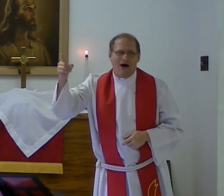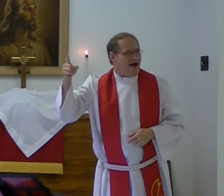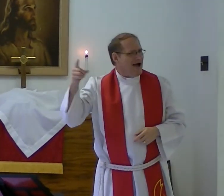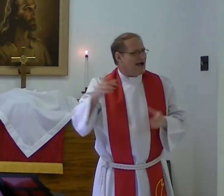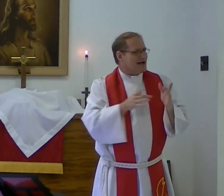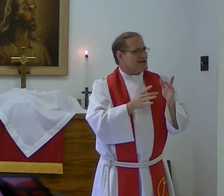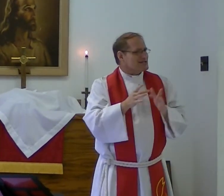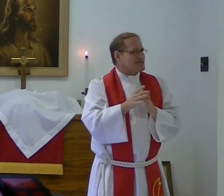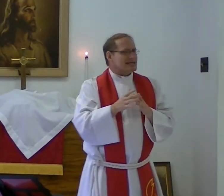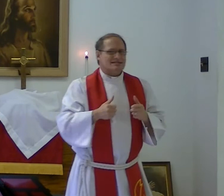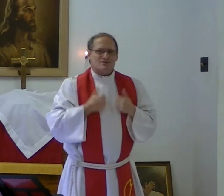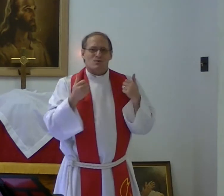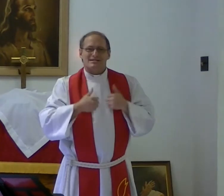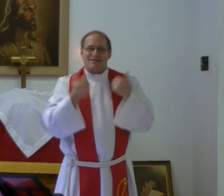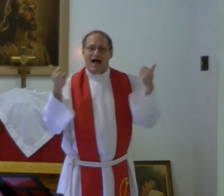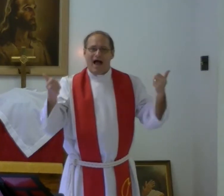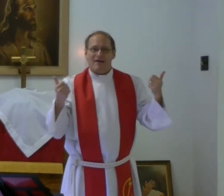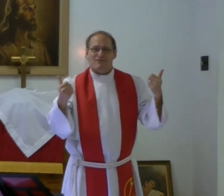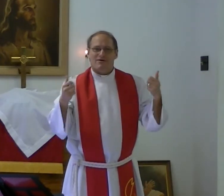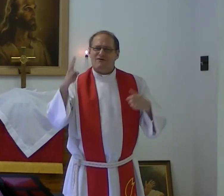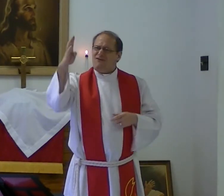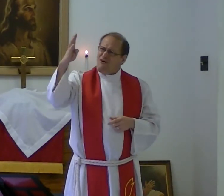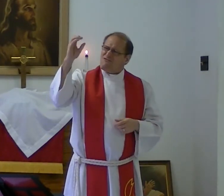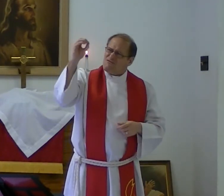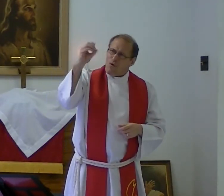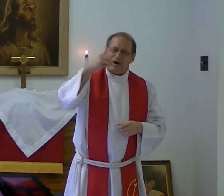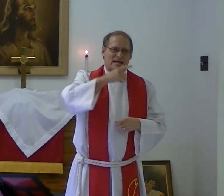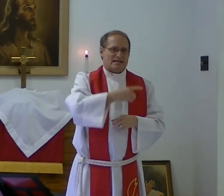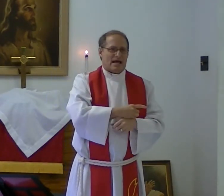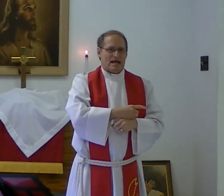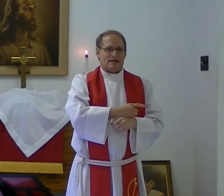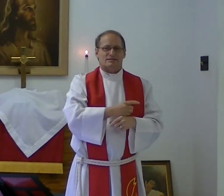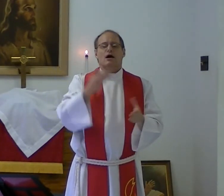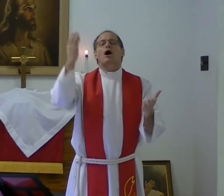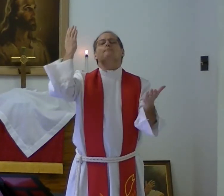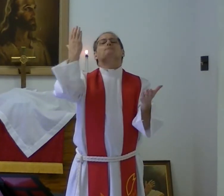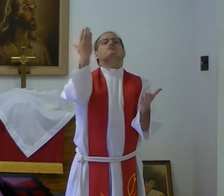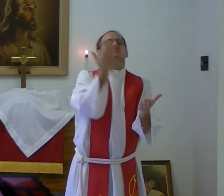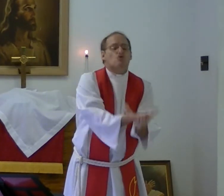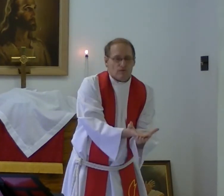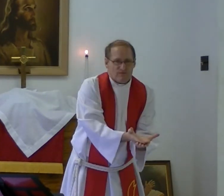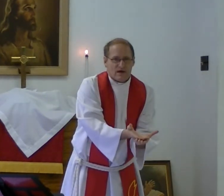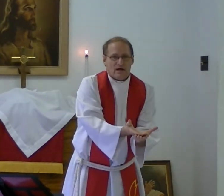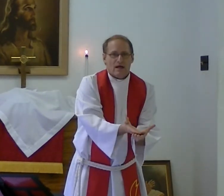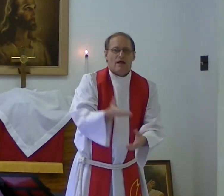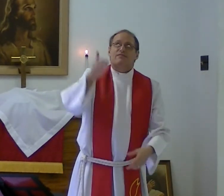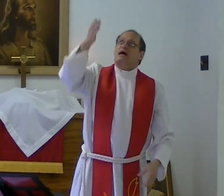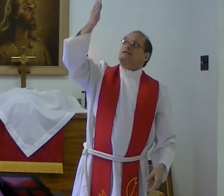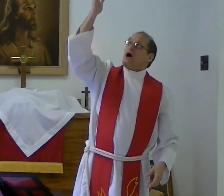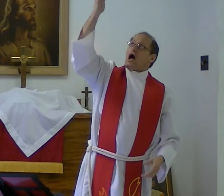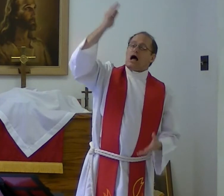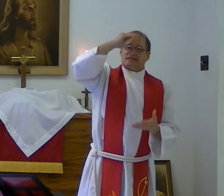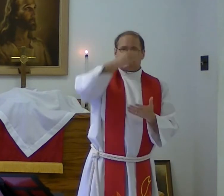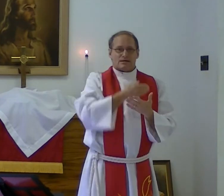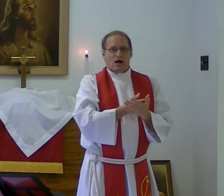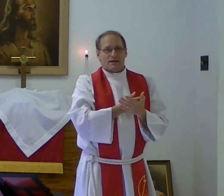Jesus was alive. Forty days, that God's Son